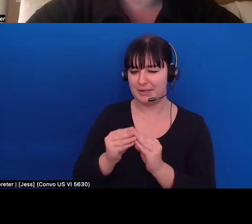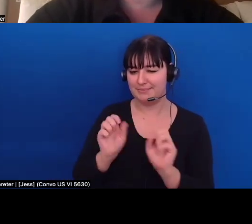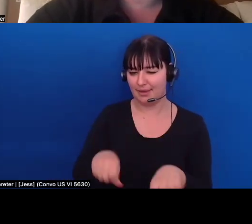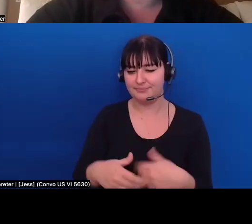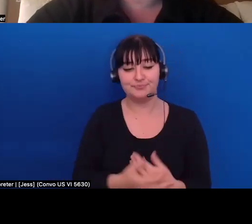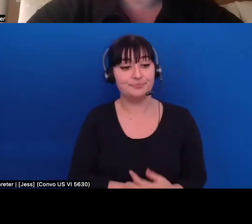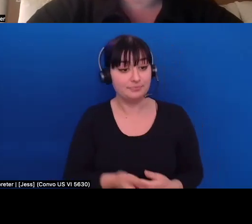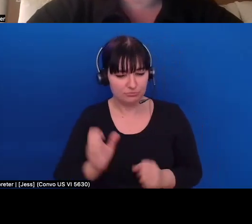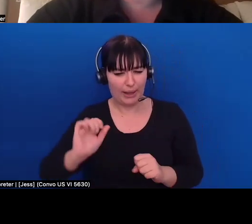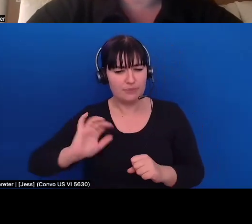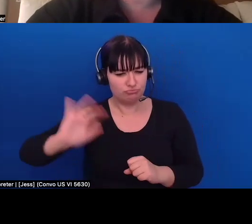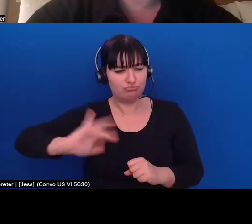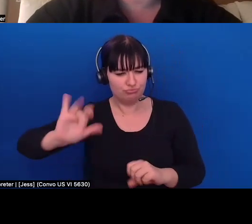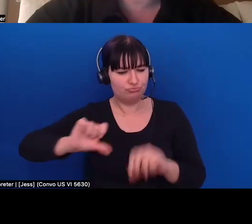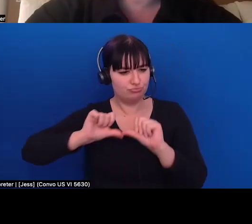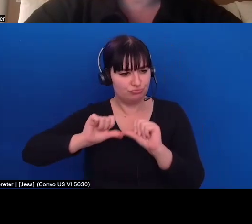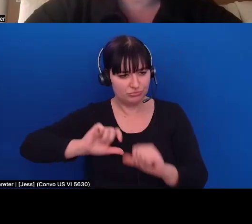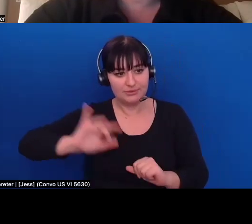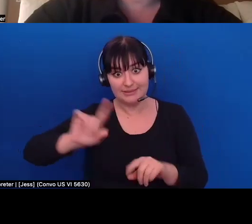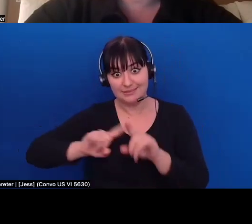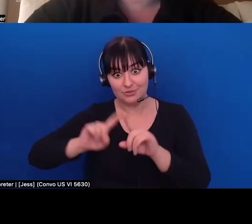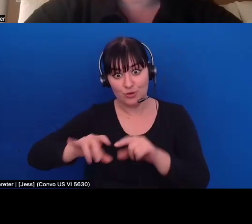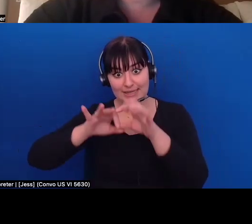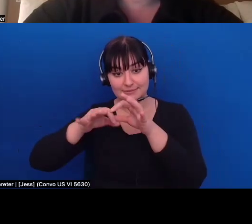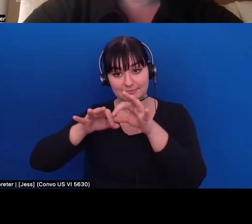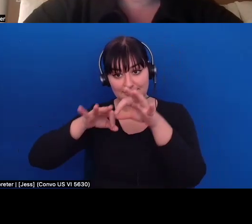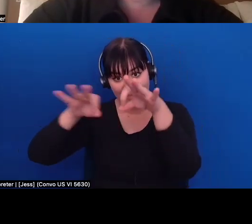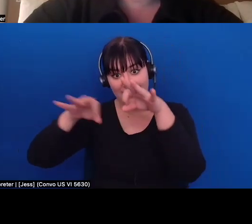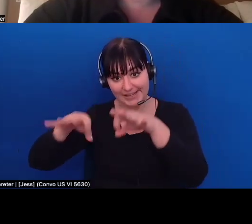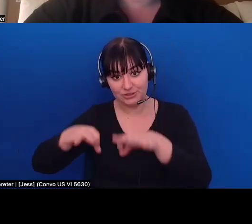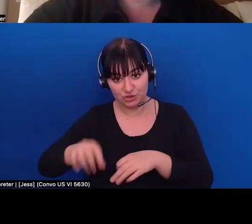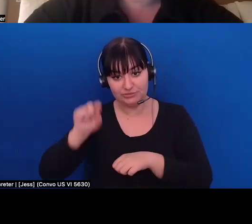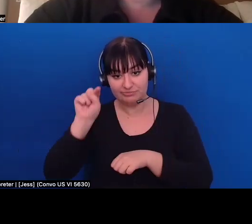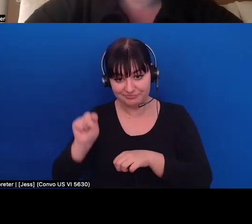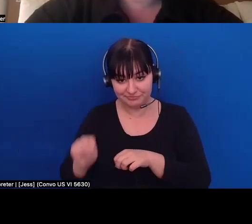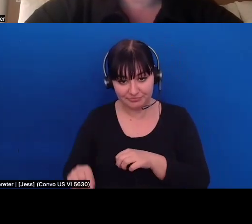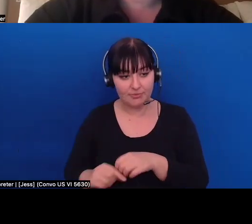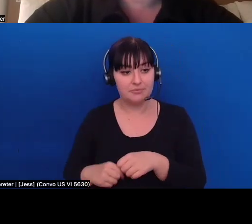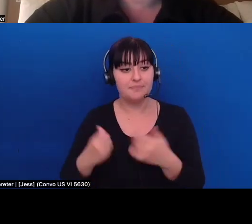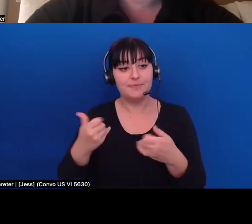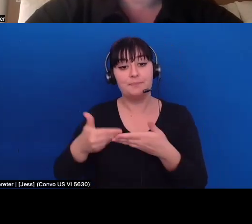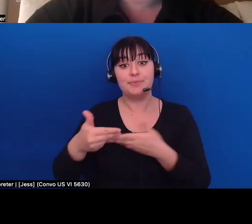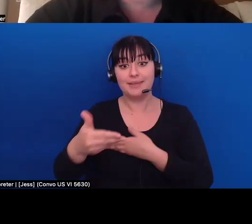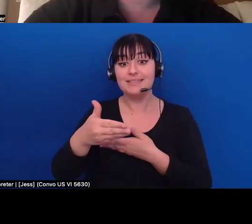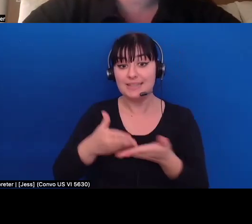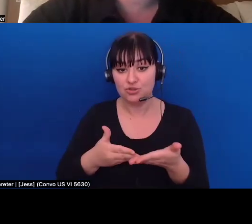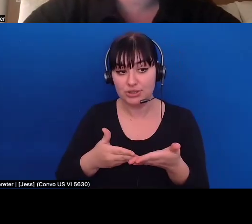going, Laura. There's several different definitions here. And then the next section